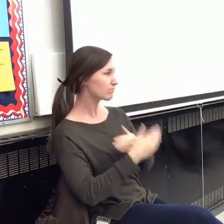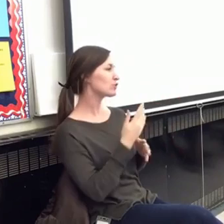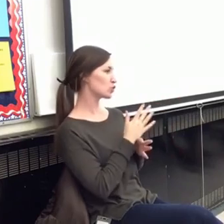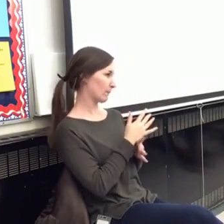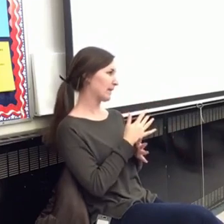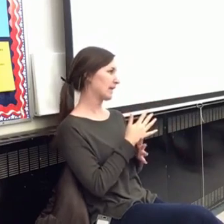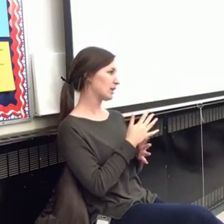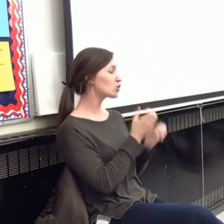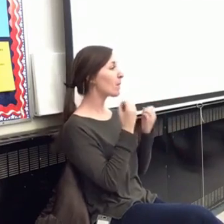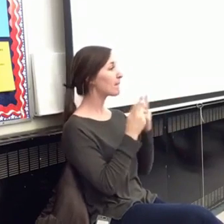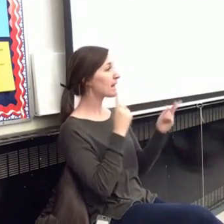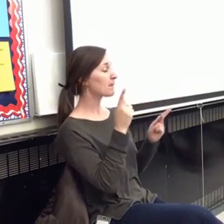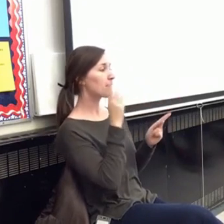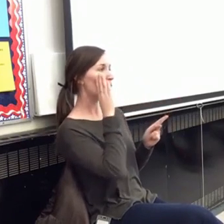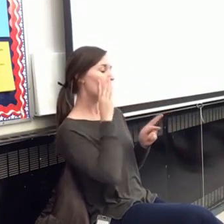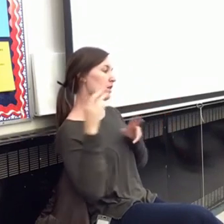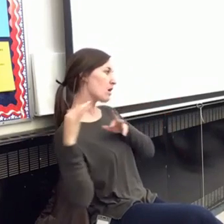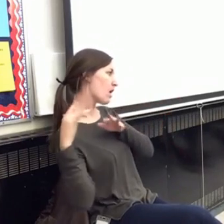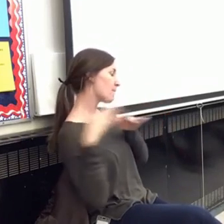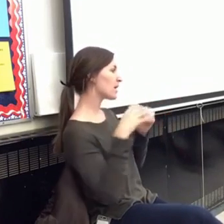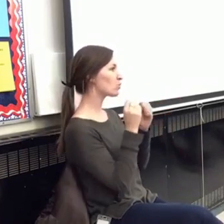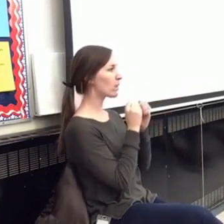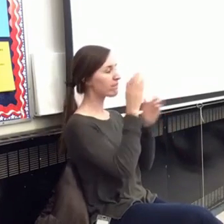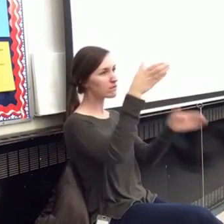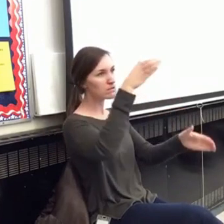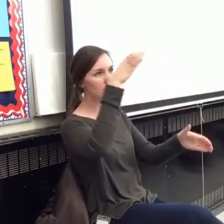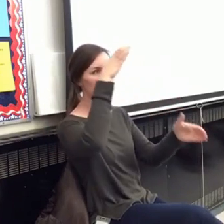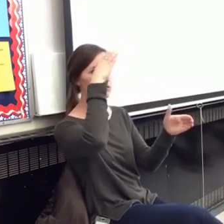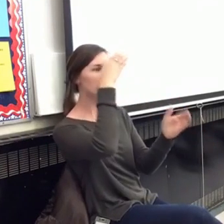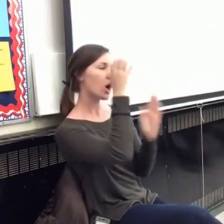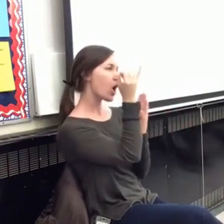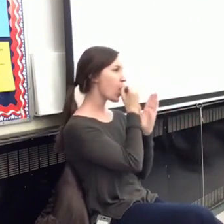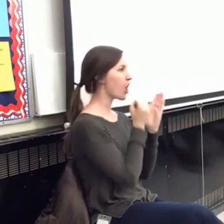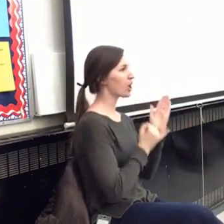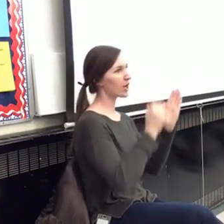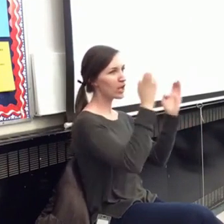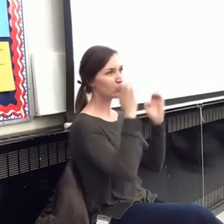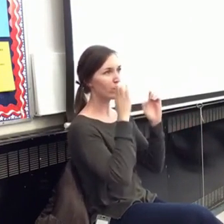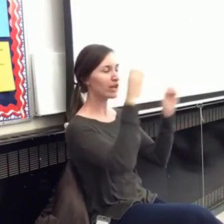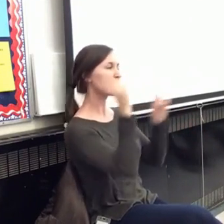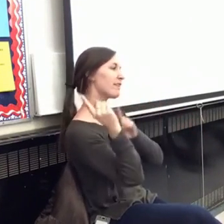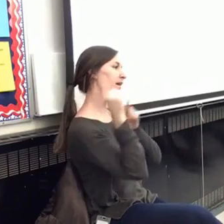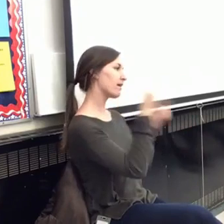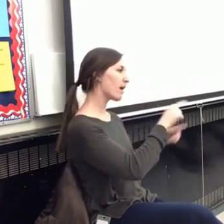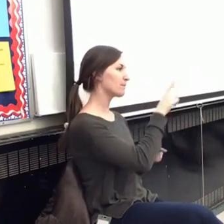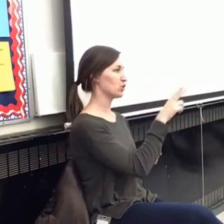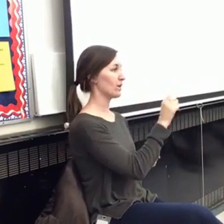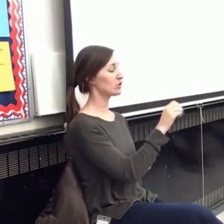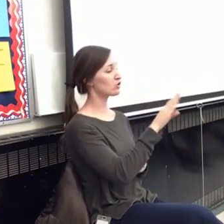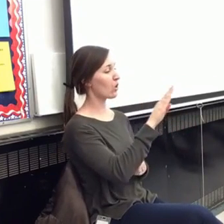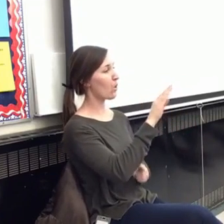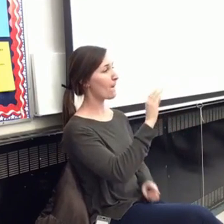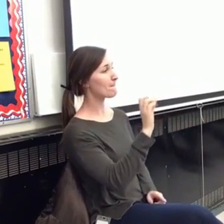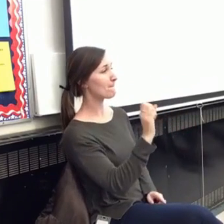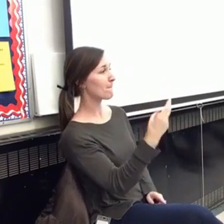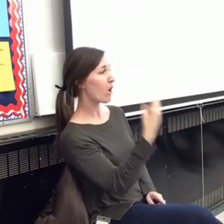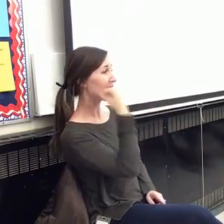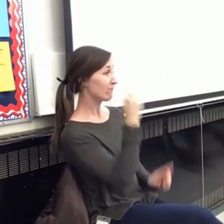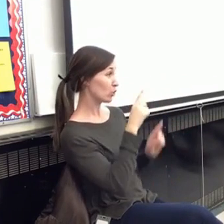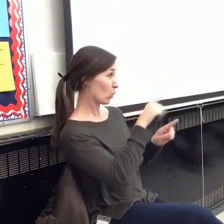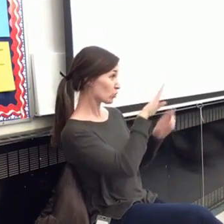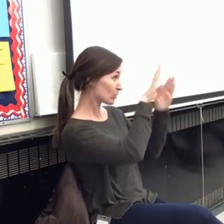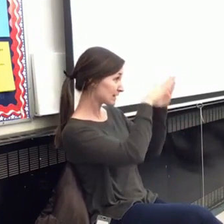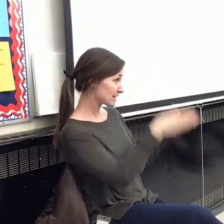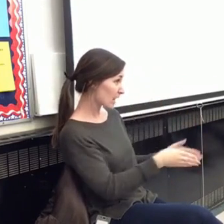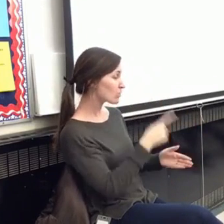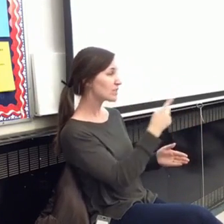these people come in with all these arts and education to the United States. Now, Bach also, if you go to his house, you'll see that he was one of